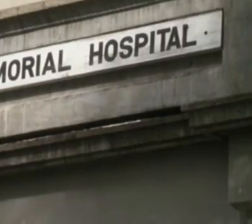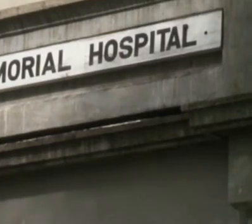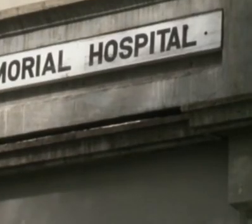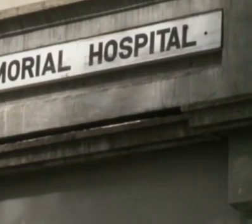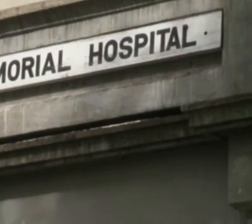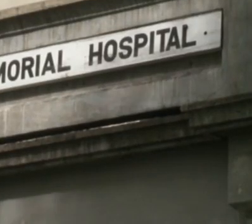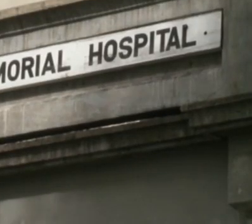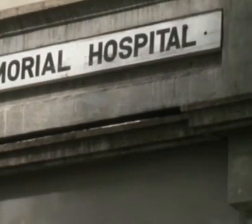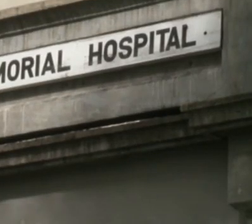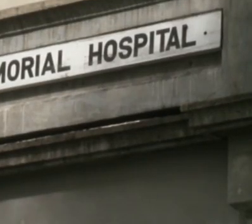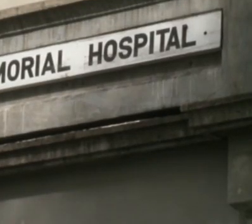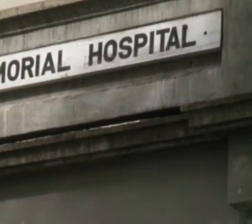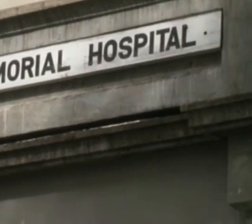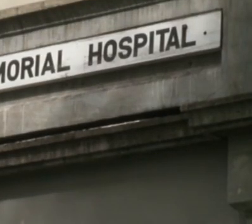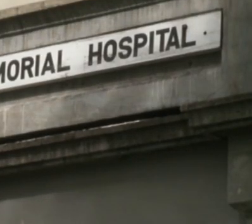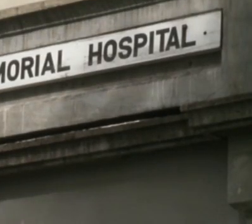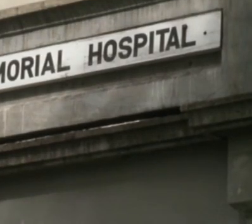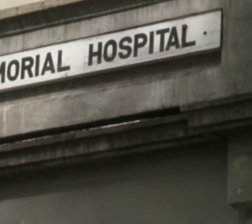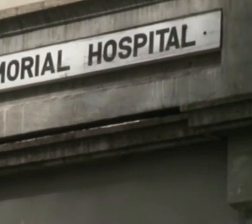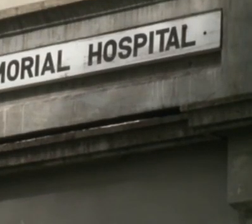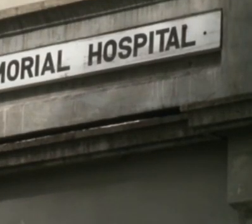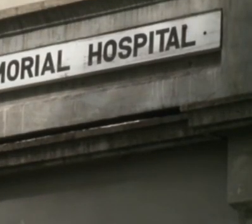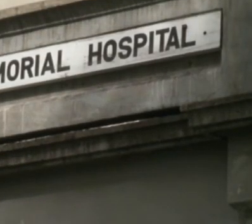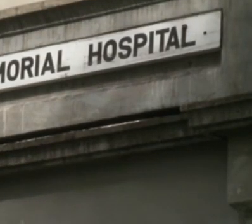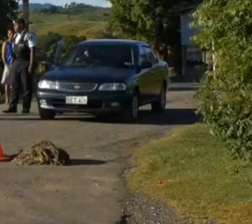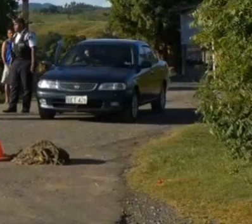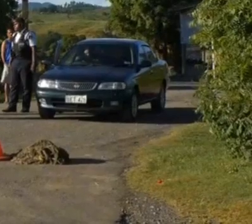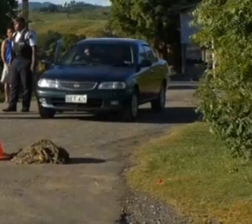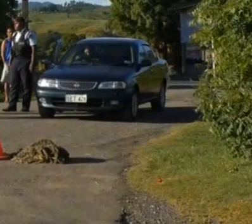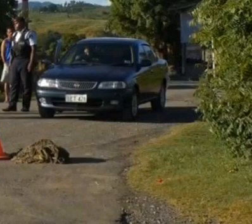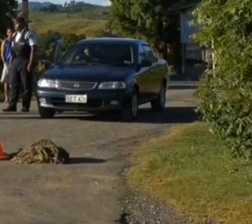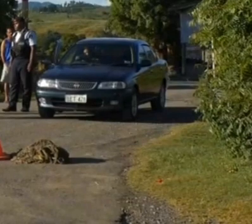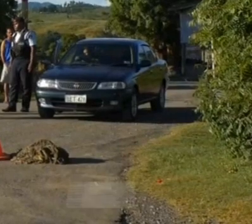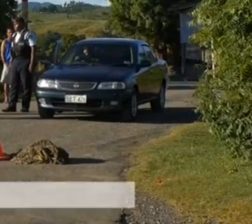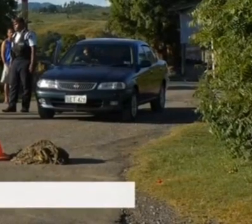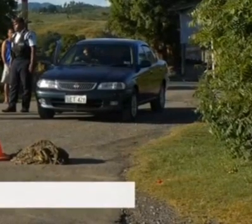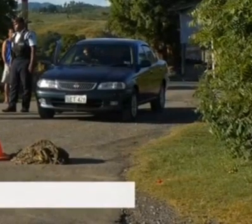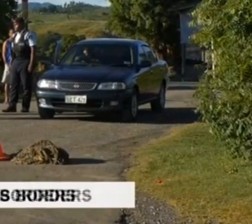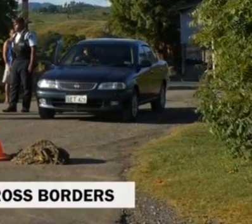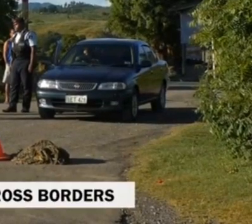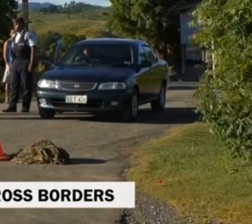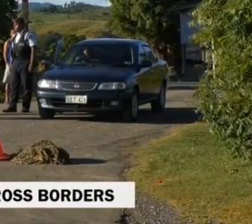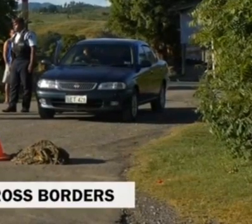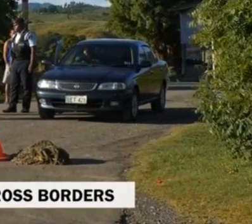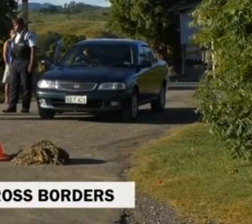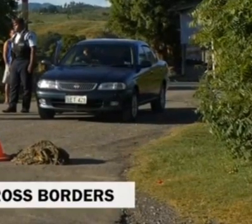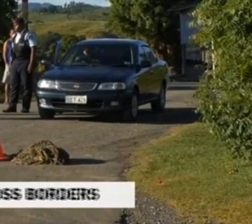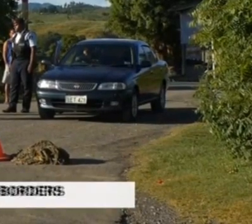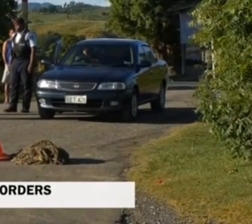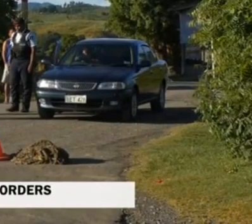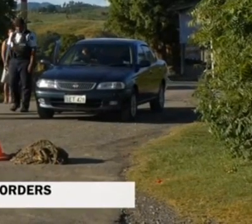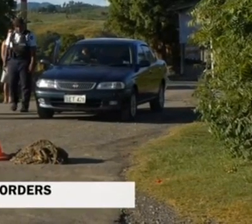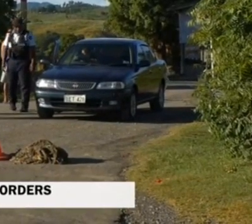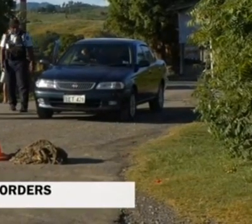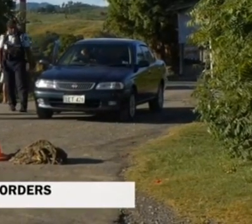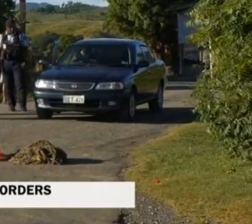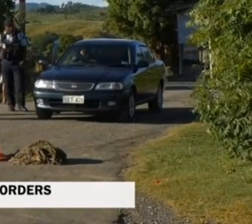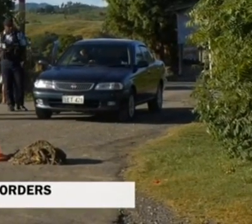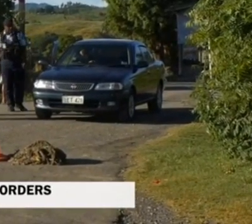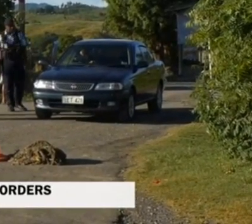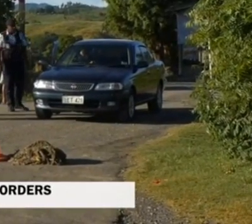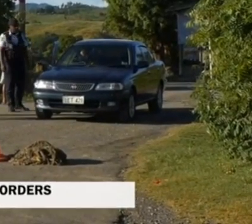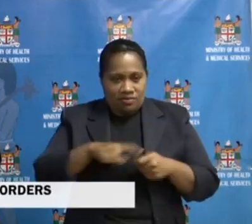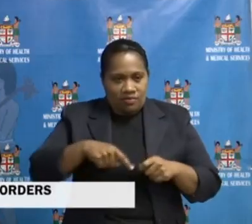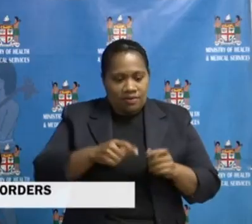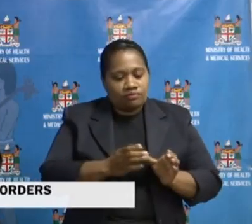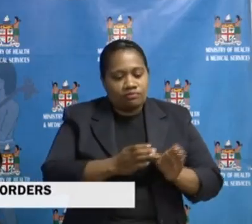from the CWM hospital will also be deployed to provide services outside the containment areas. So those who get